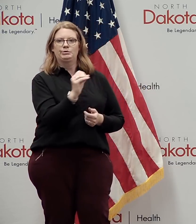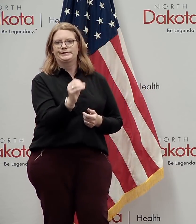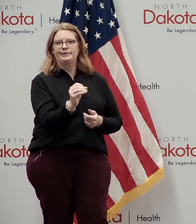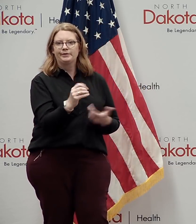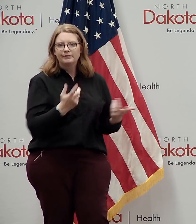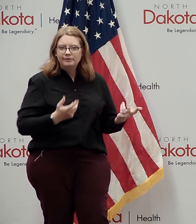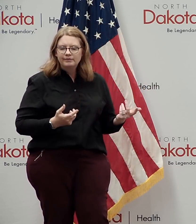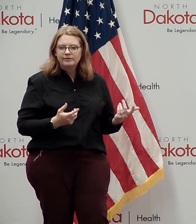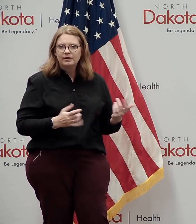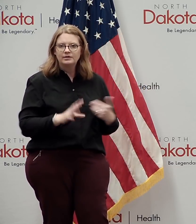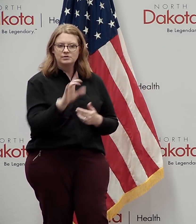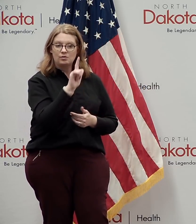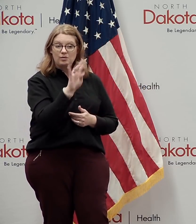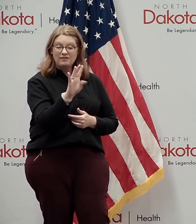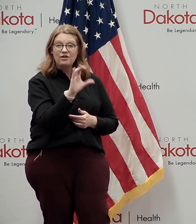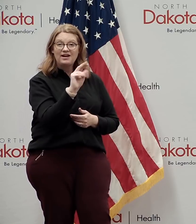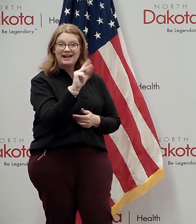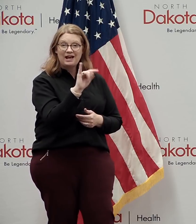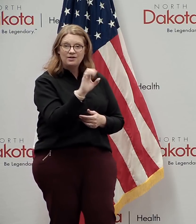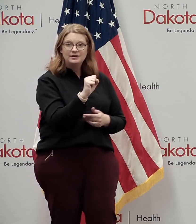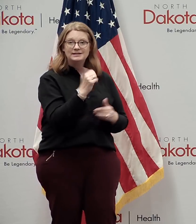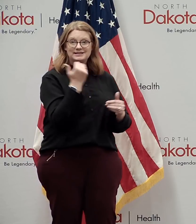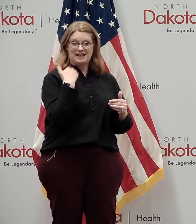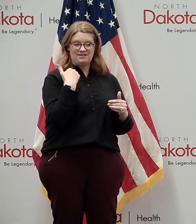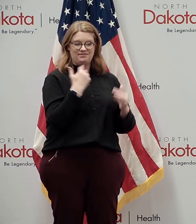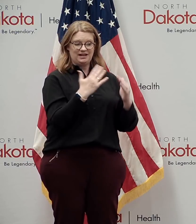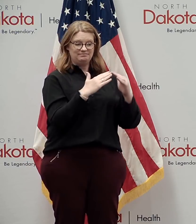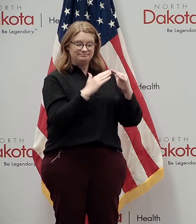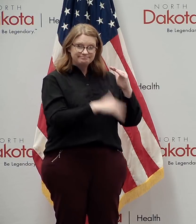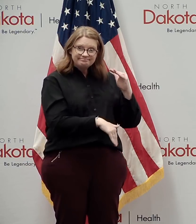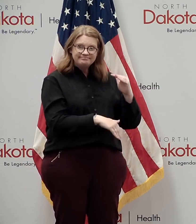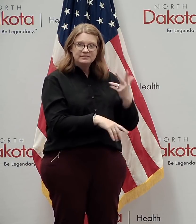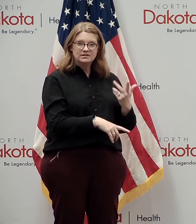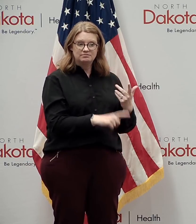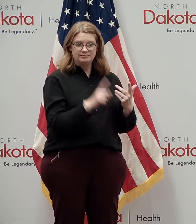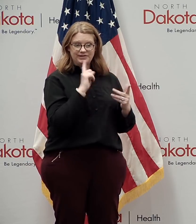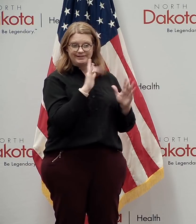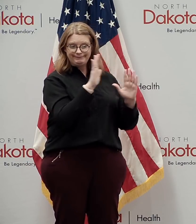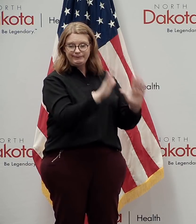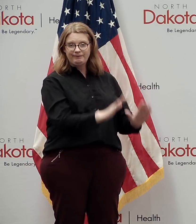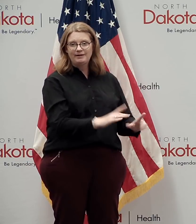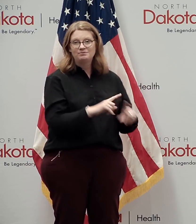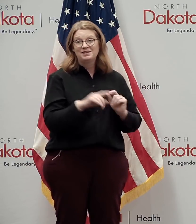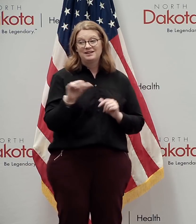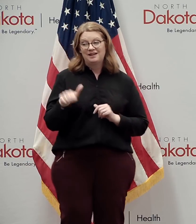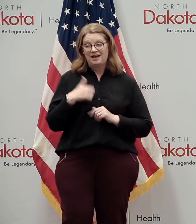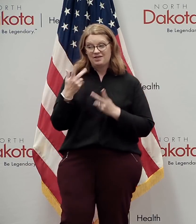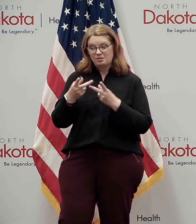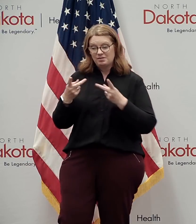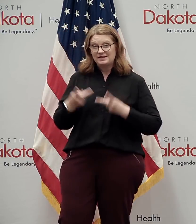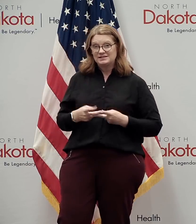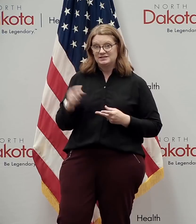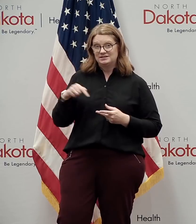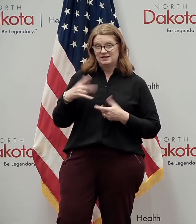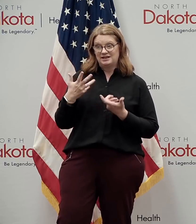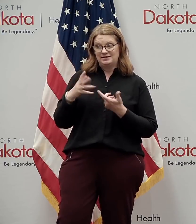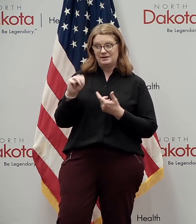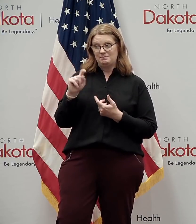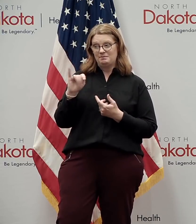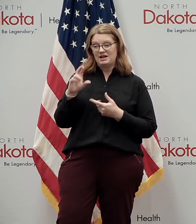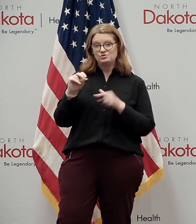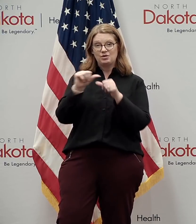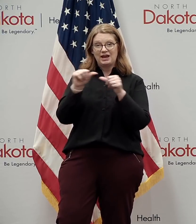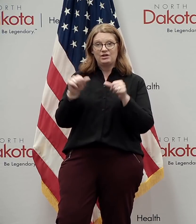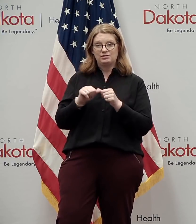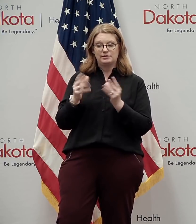of those 24 counties. And so we've got a lot of places where we're in great shape. We have other places in some of the metro areas where there probably